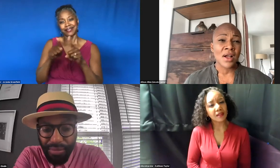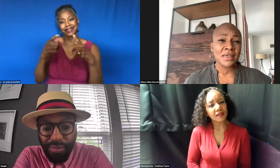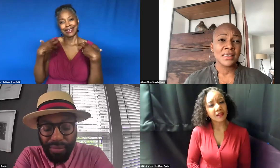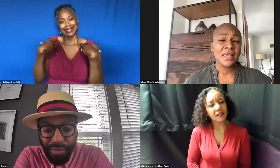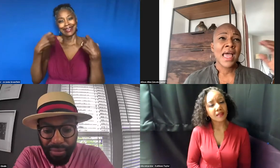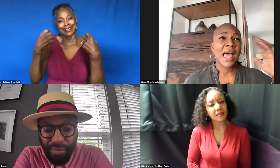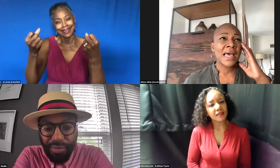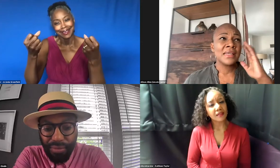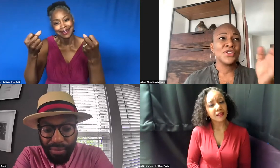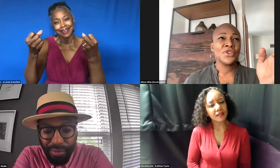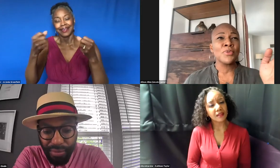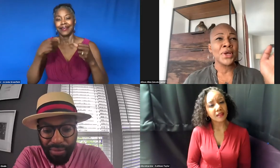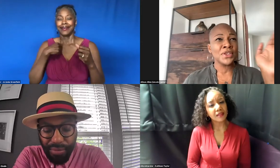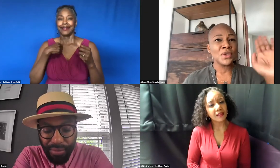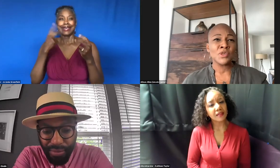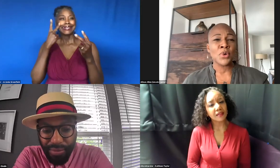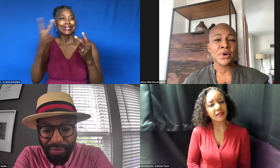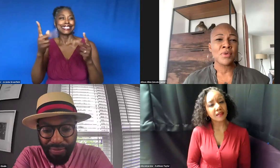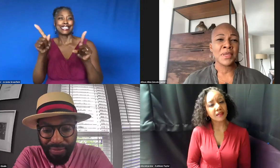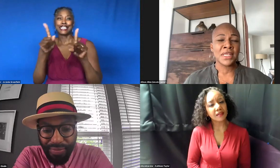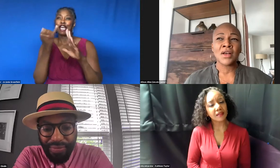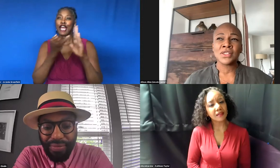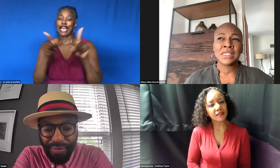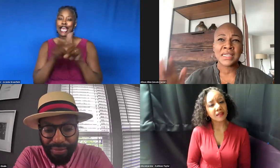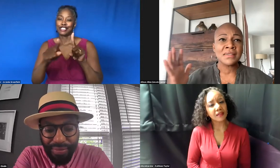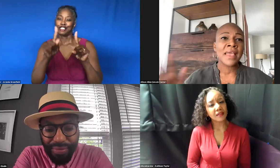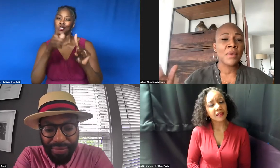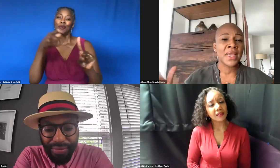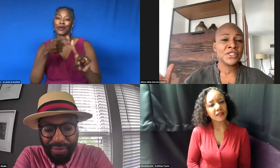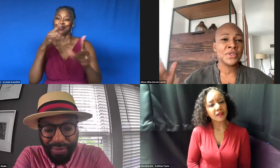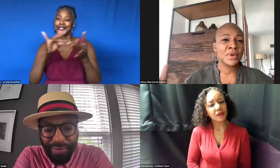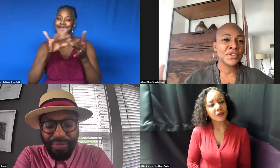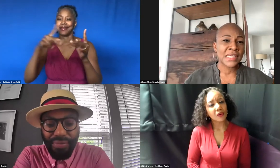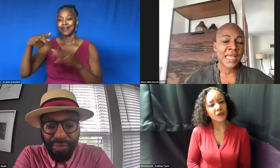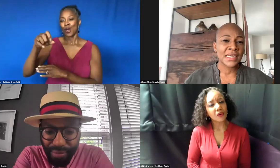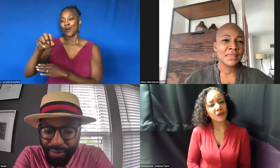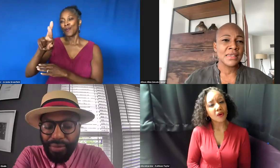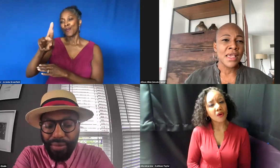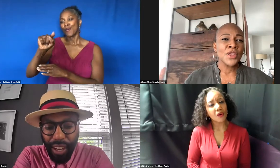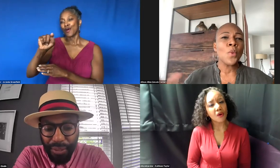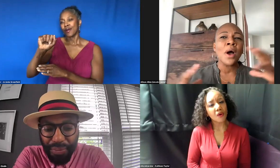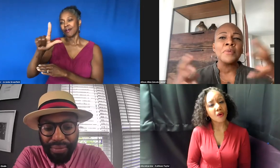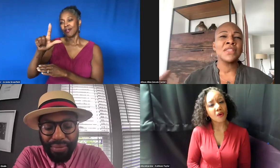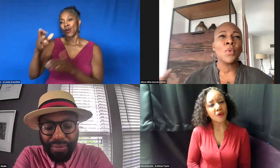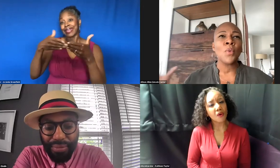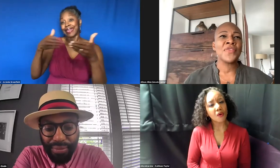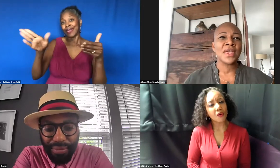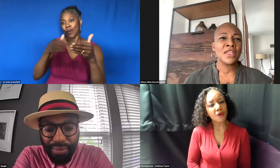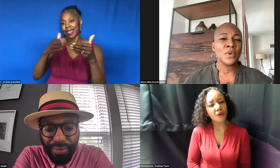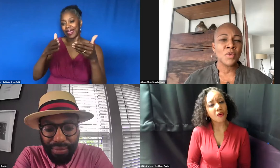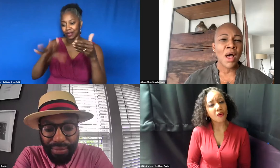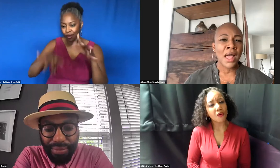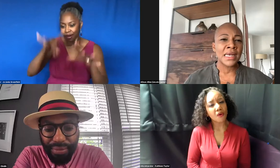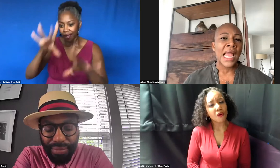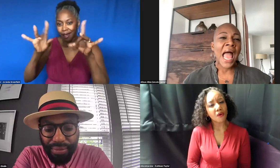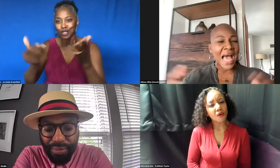sees art as, to your point, you use portal, but they also see it as gateway to new understandings. Yeah. You know, what would be the one thing